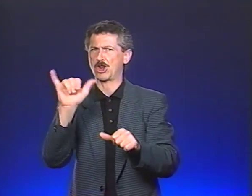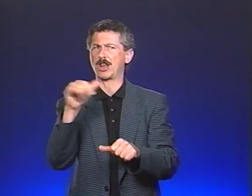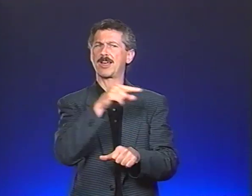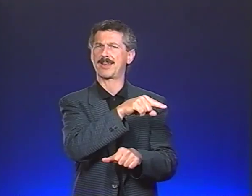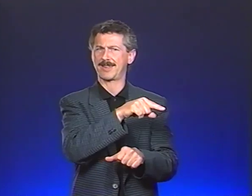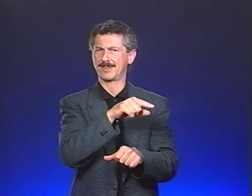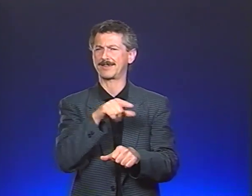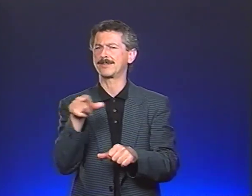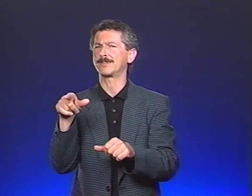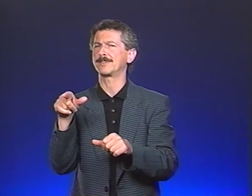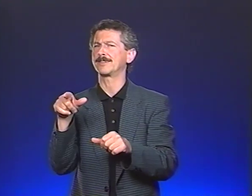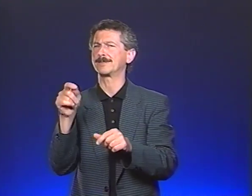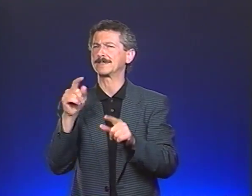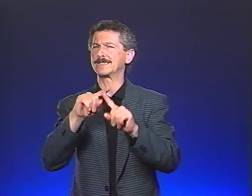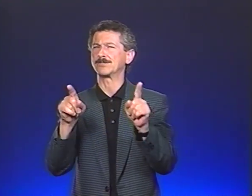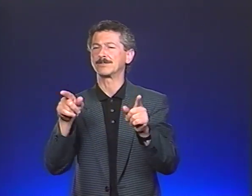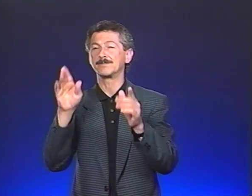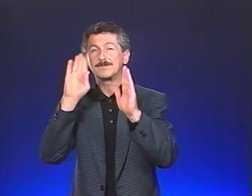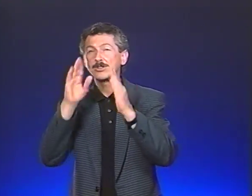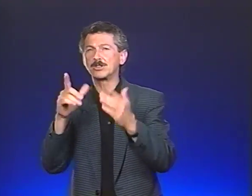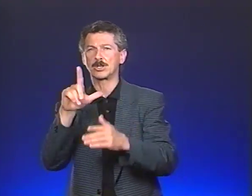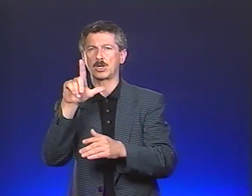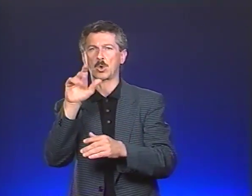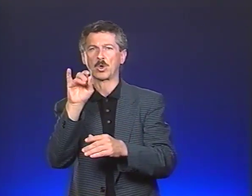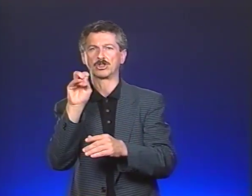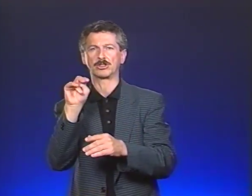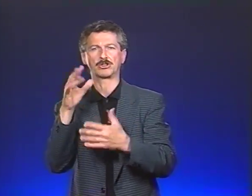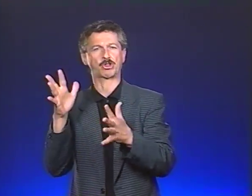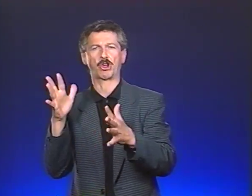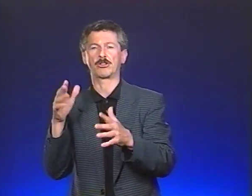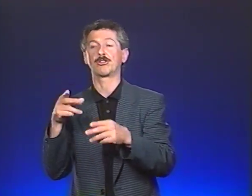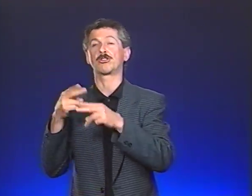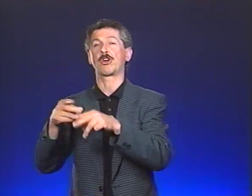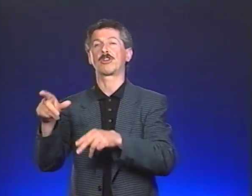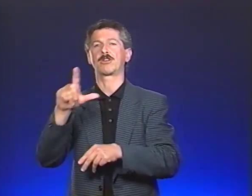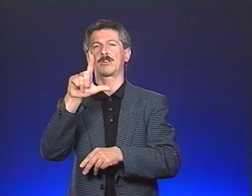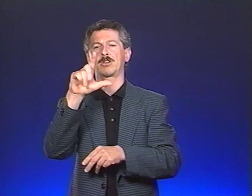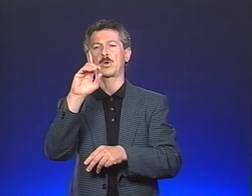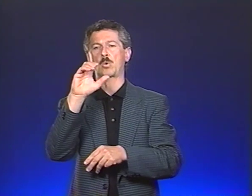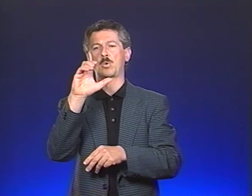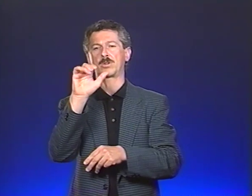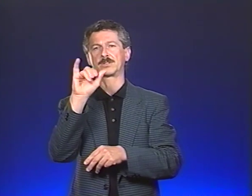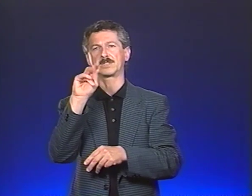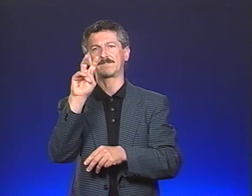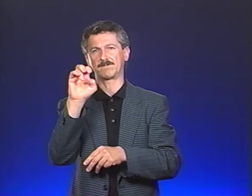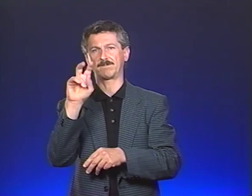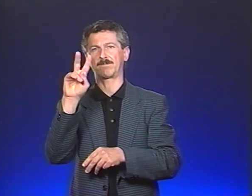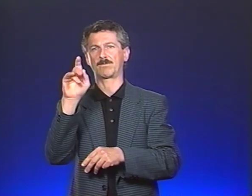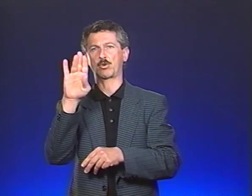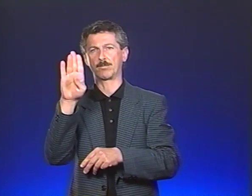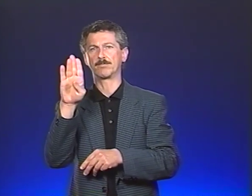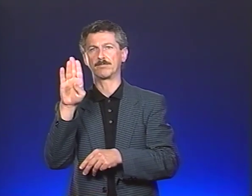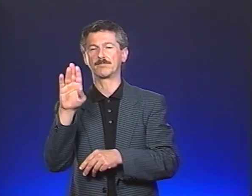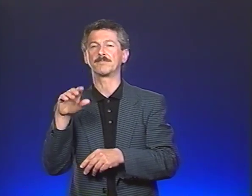We now look at another class of signs that resemble classifier predicates but simply specify location. These are locative